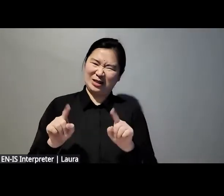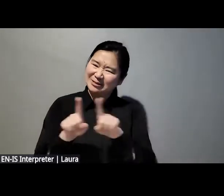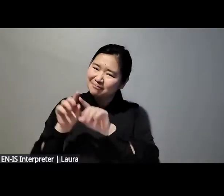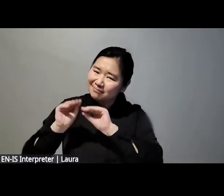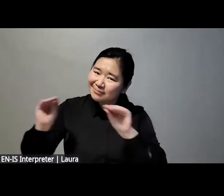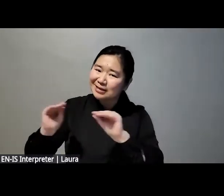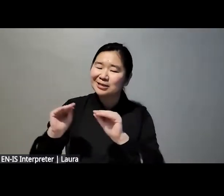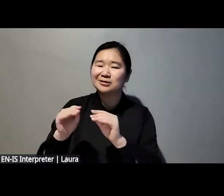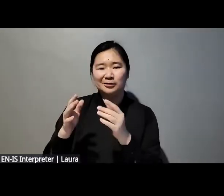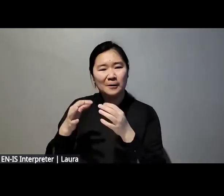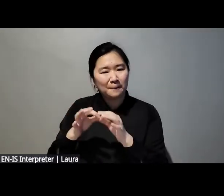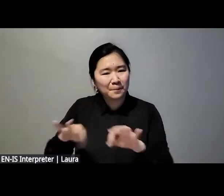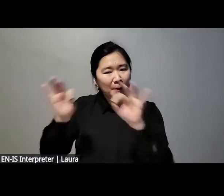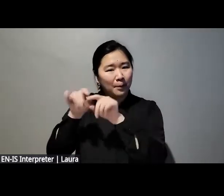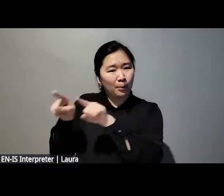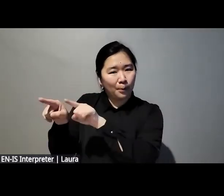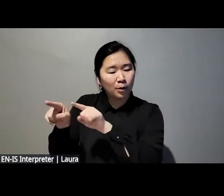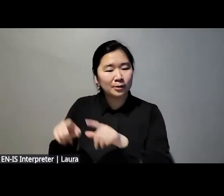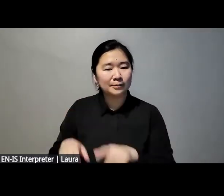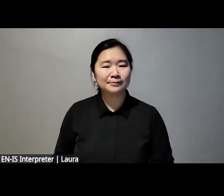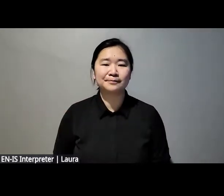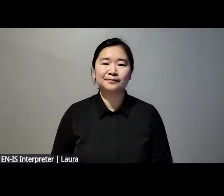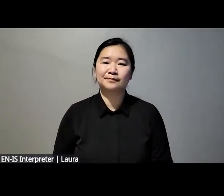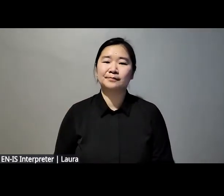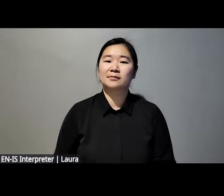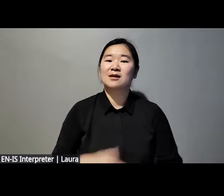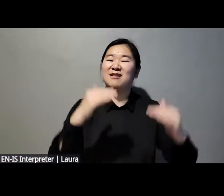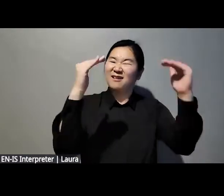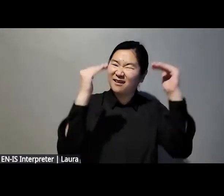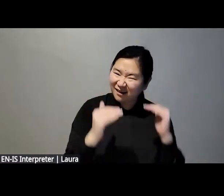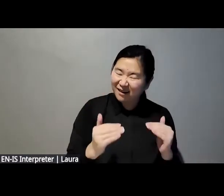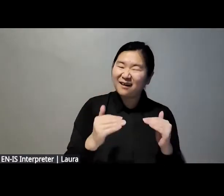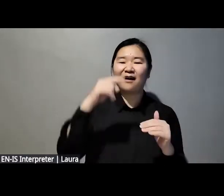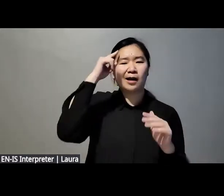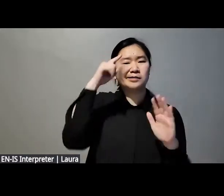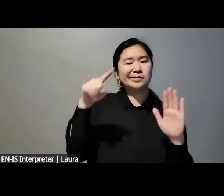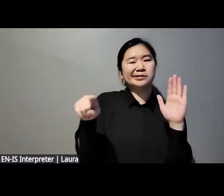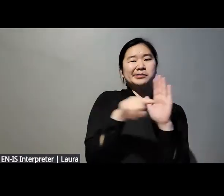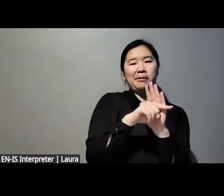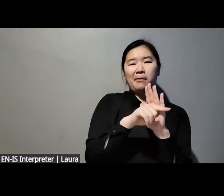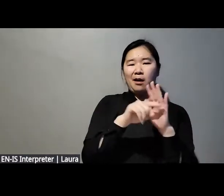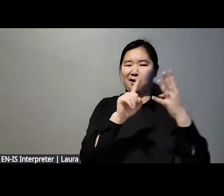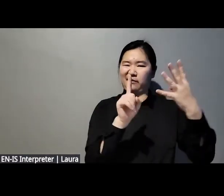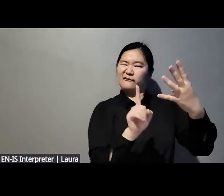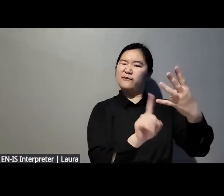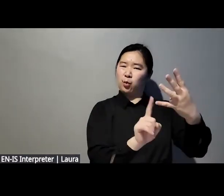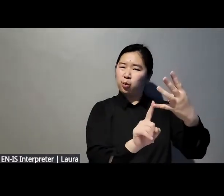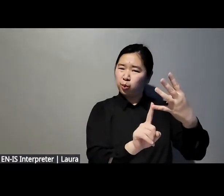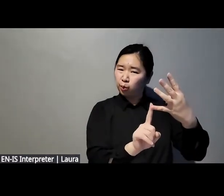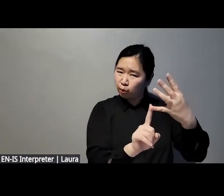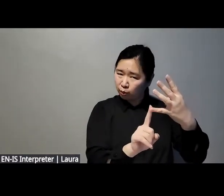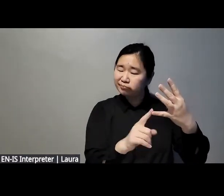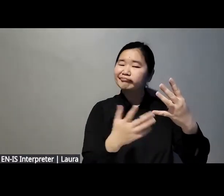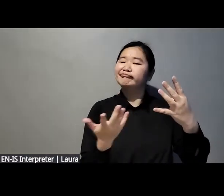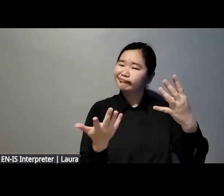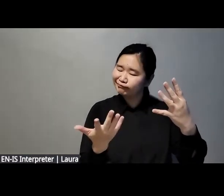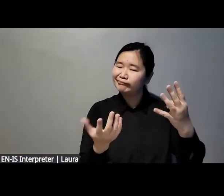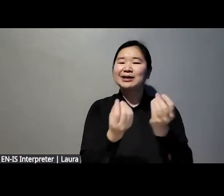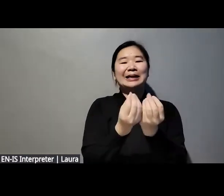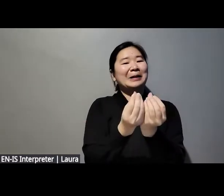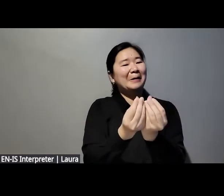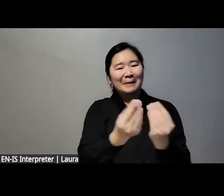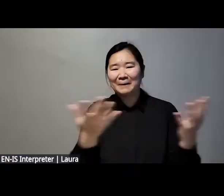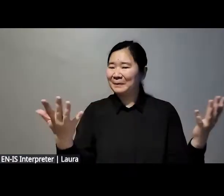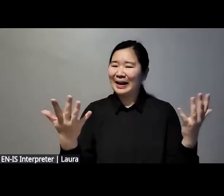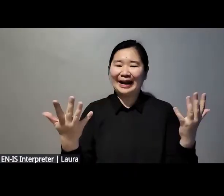the stigma to be able to maybe for the person to be able to change, or for the